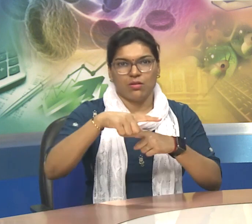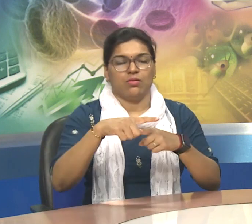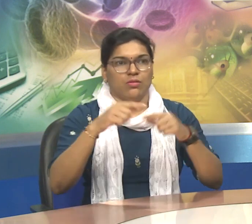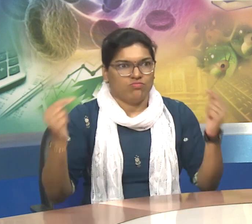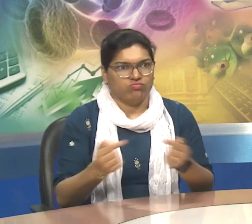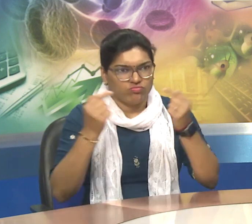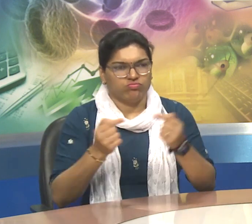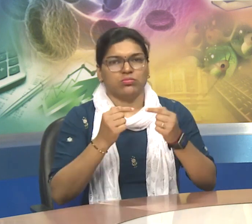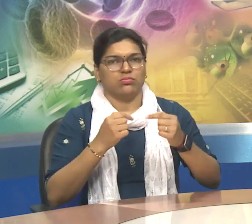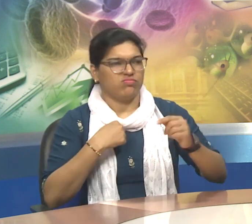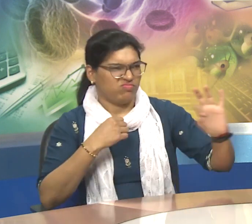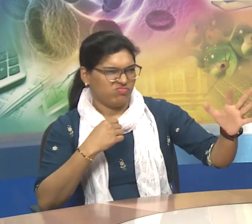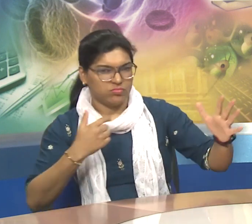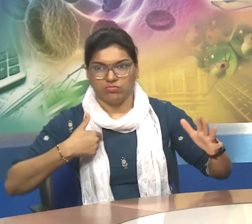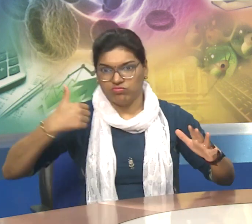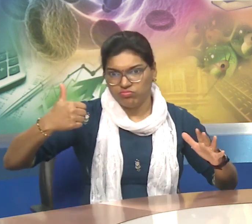conflicts between different political parties